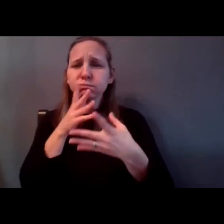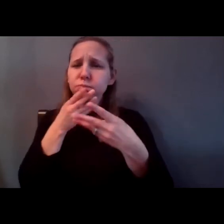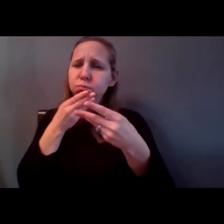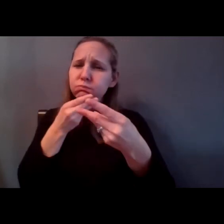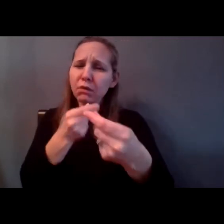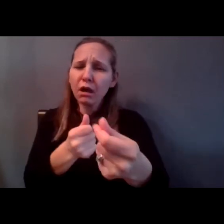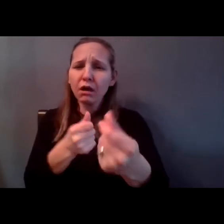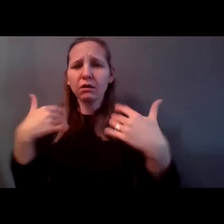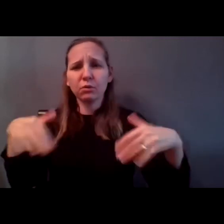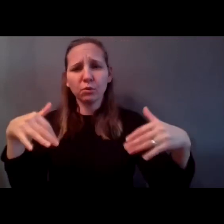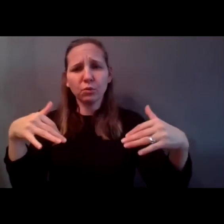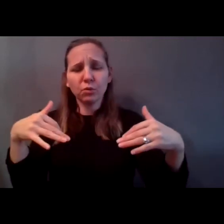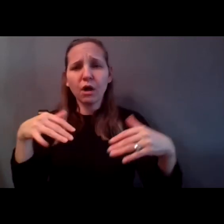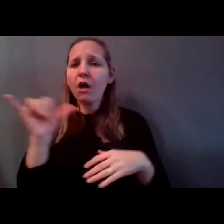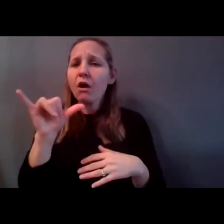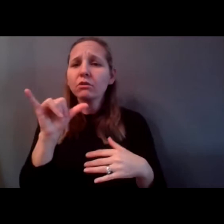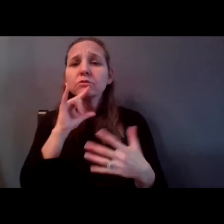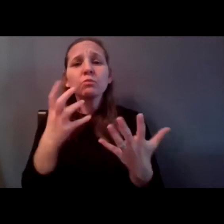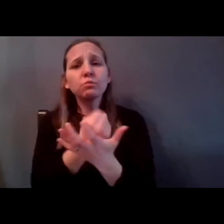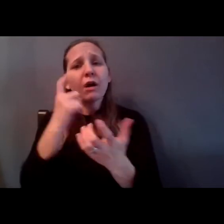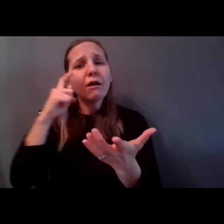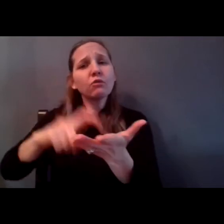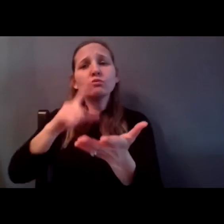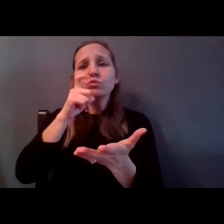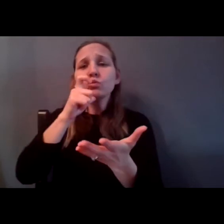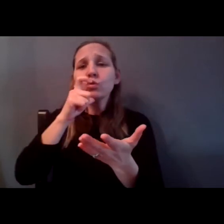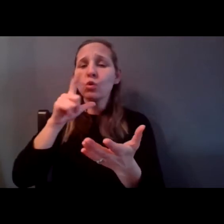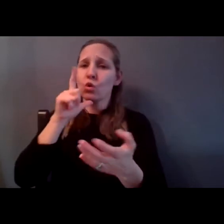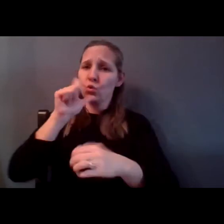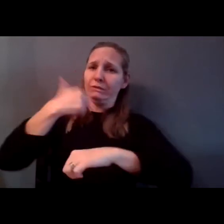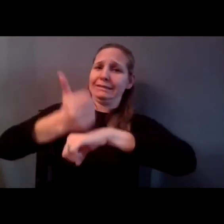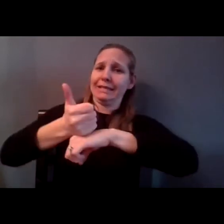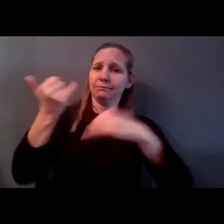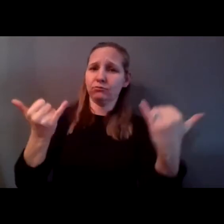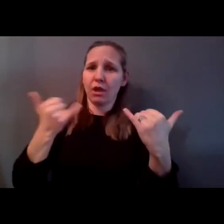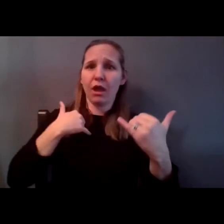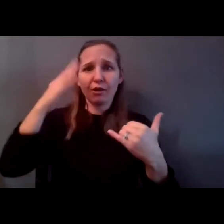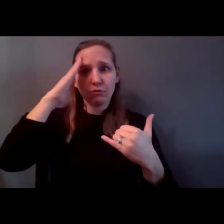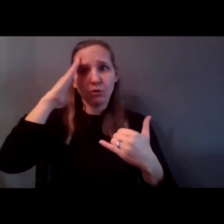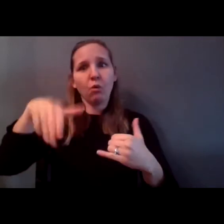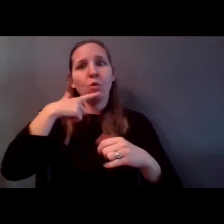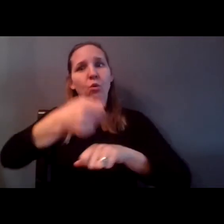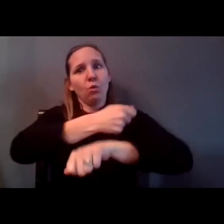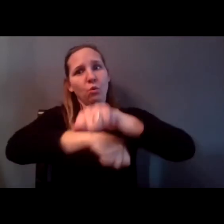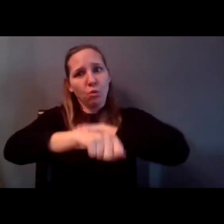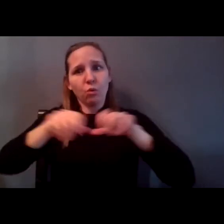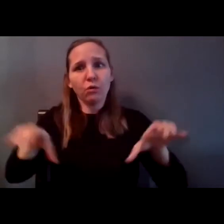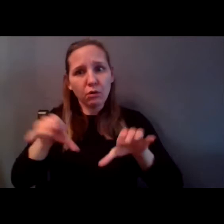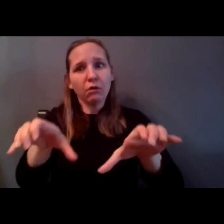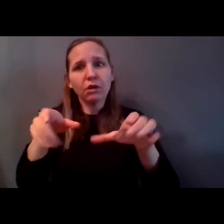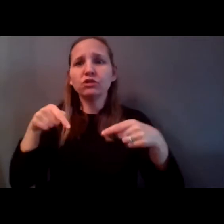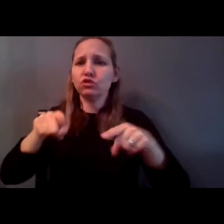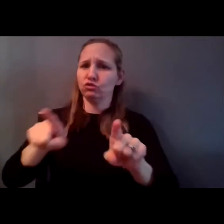acknowledge our organizers for putting this together. I know you put a lot of work into making this happen during a time of